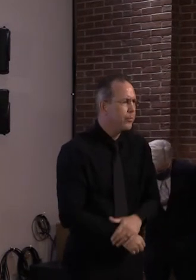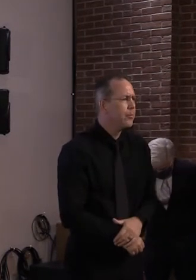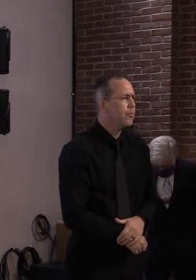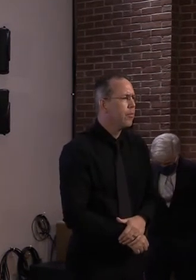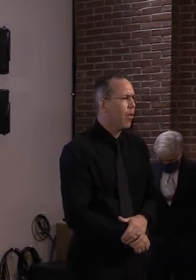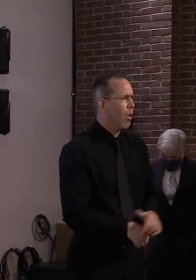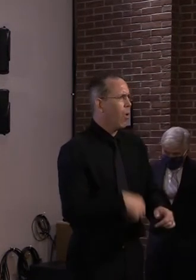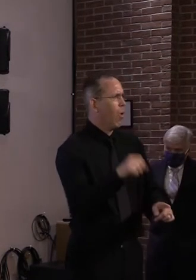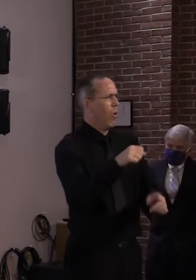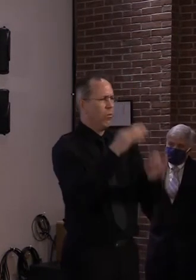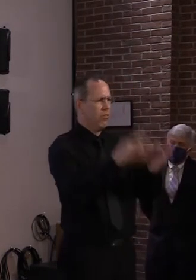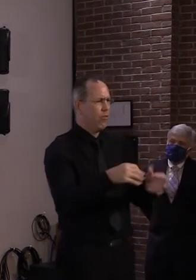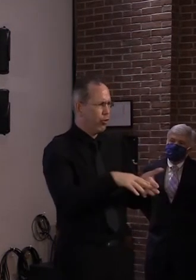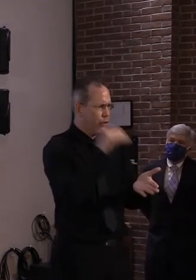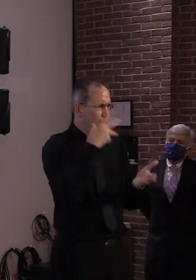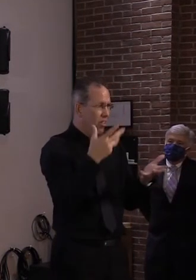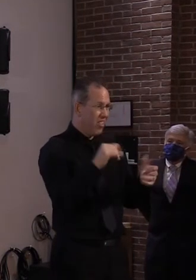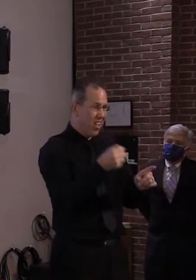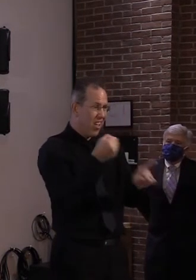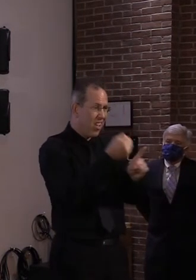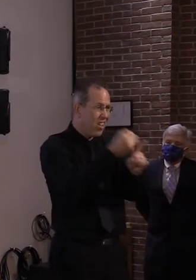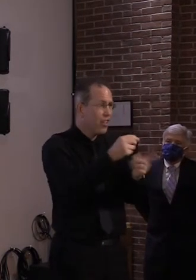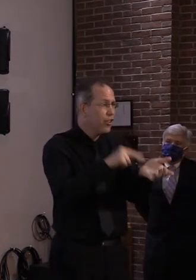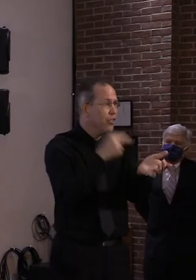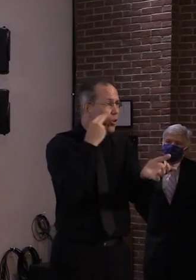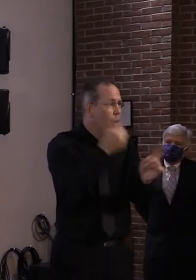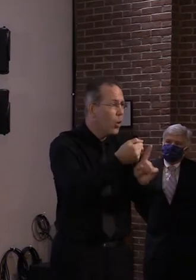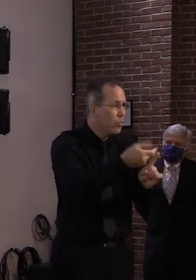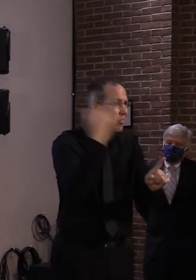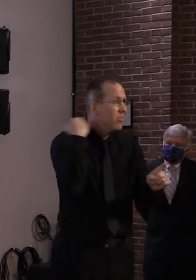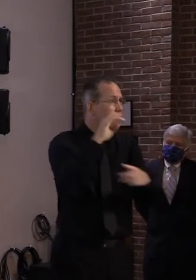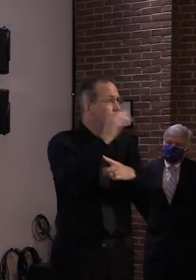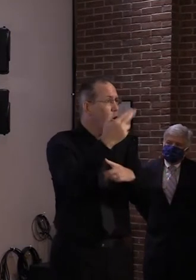the number of initiatives that have occurred is tremendous.